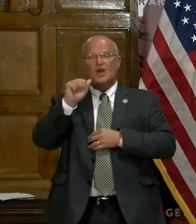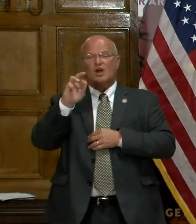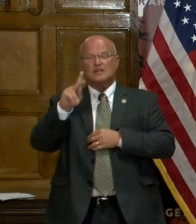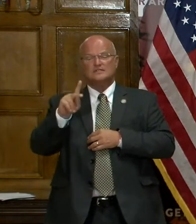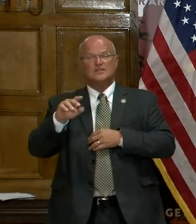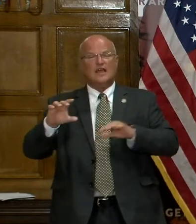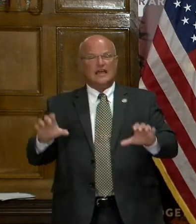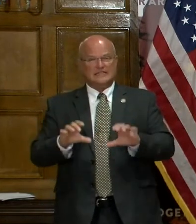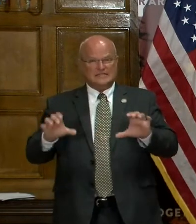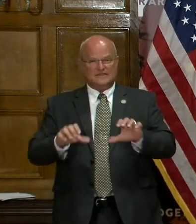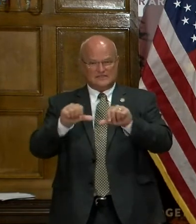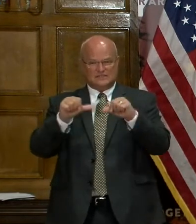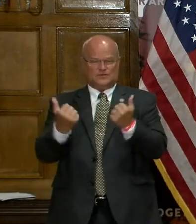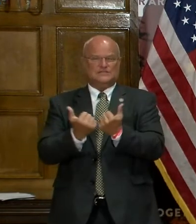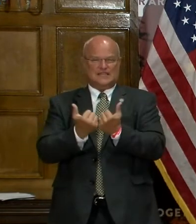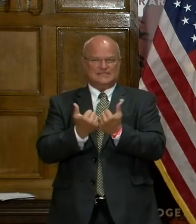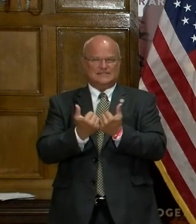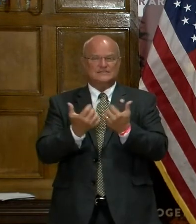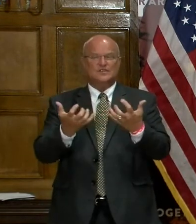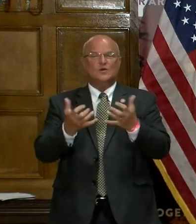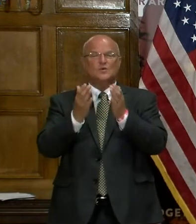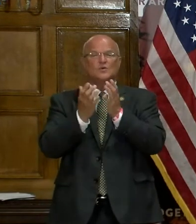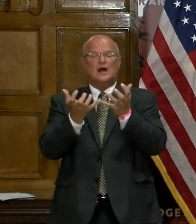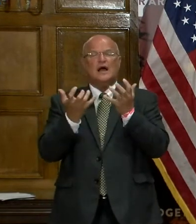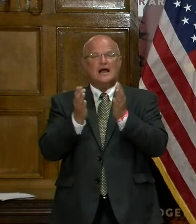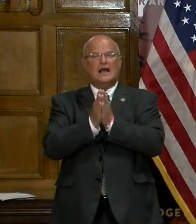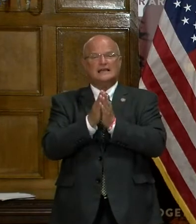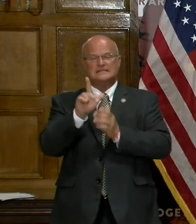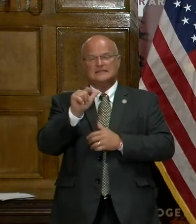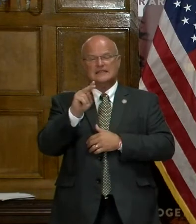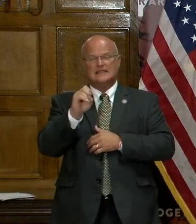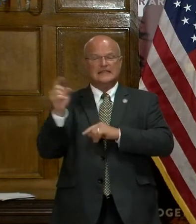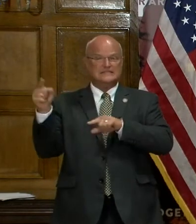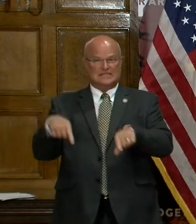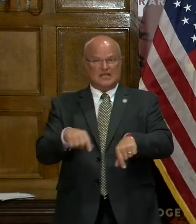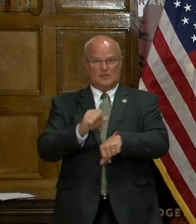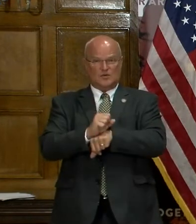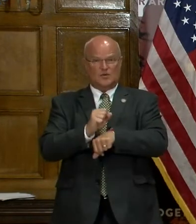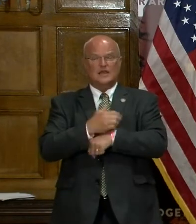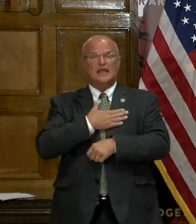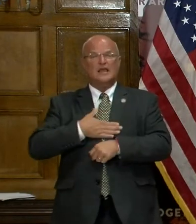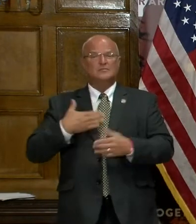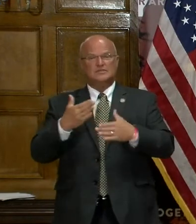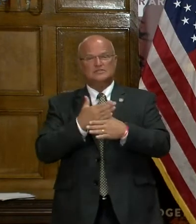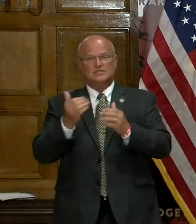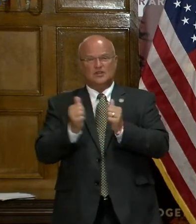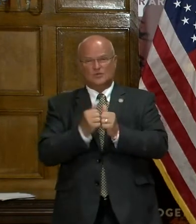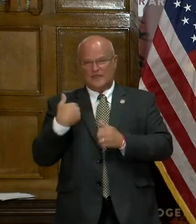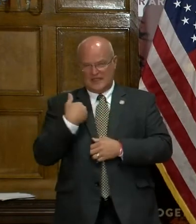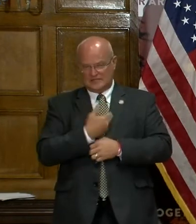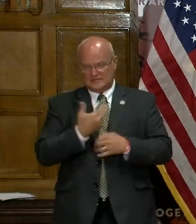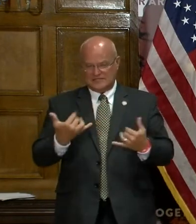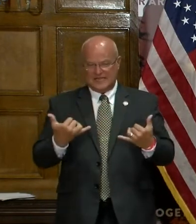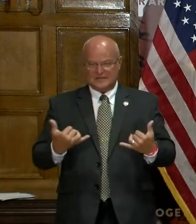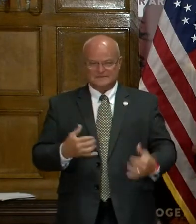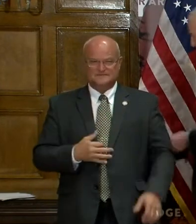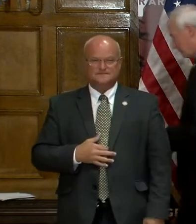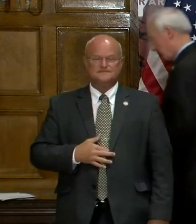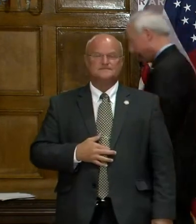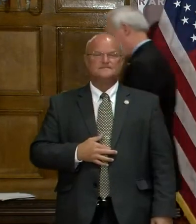Activities Association. And so I wanted Lance to come. Thank you for your work on the group, and please share a word.